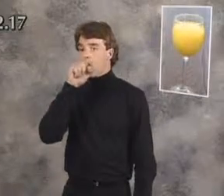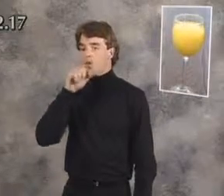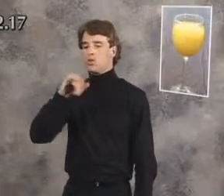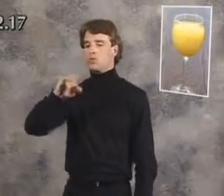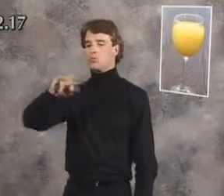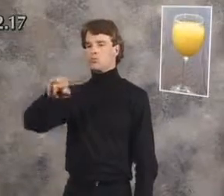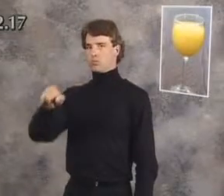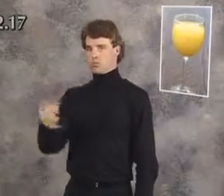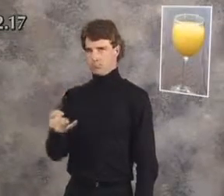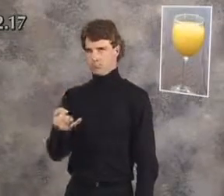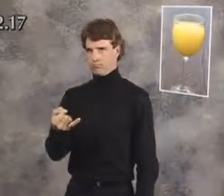Orange juice.